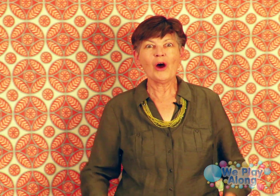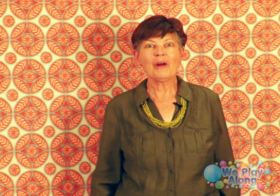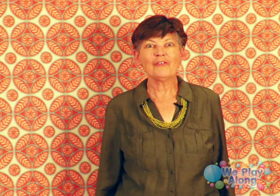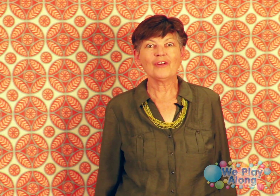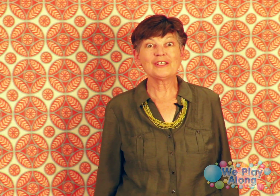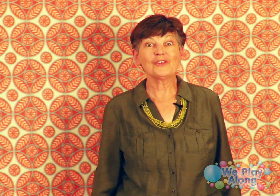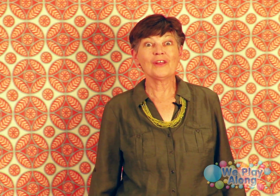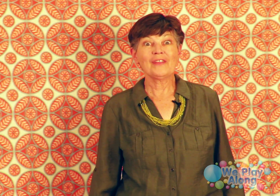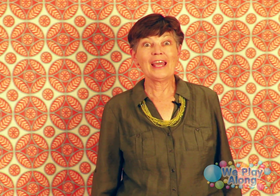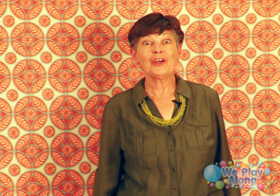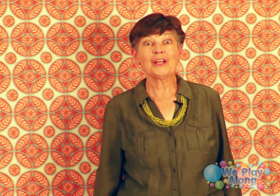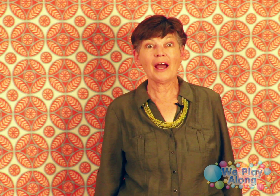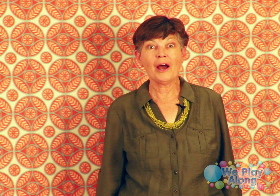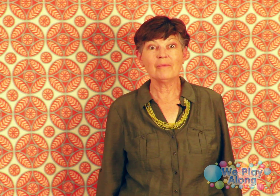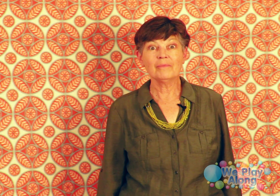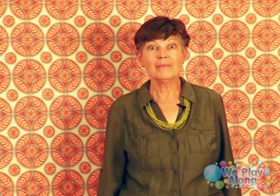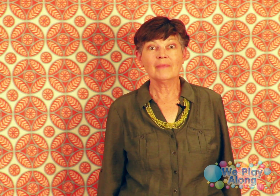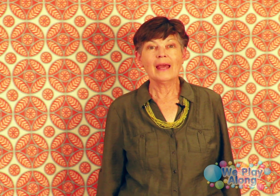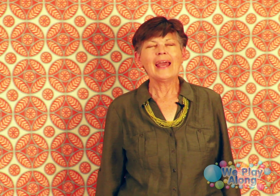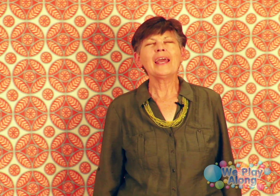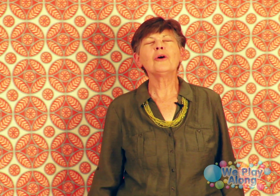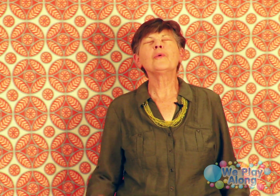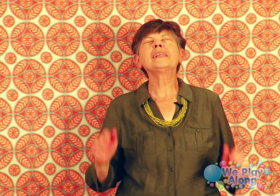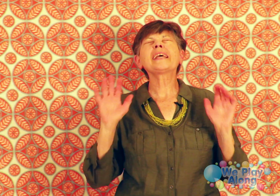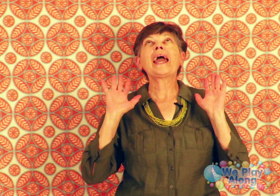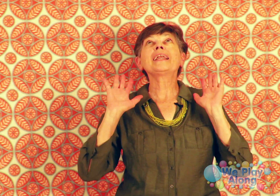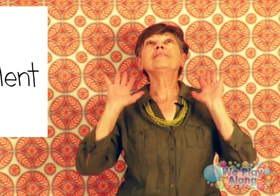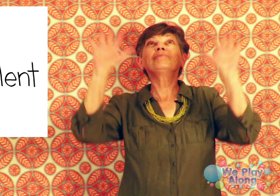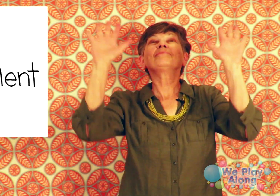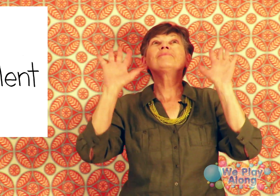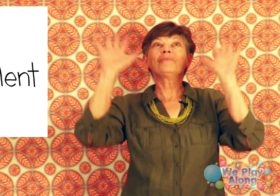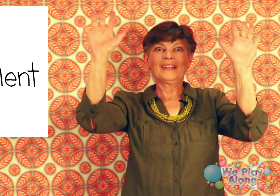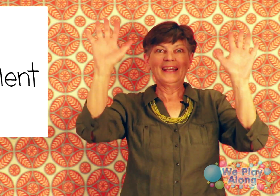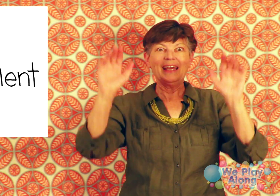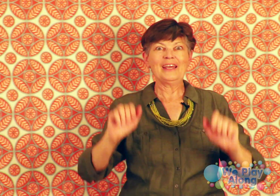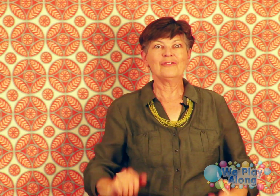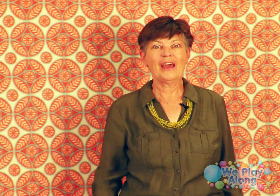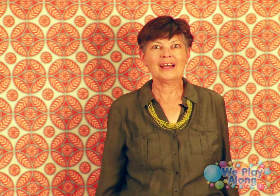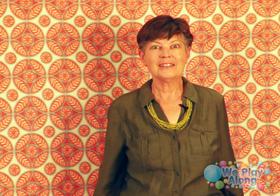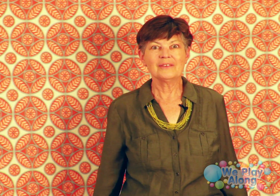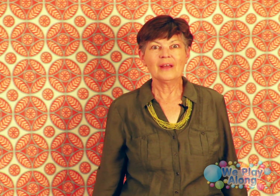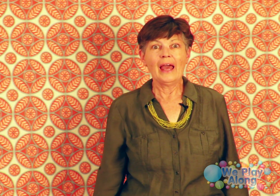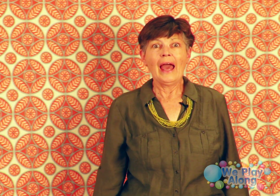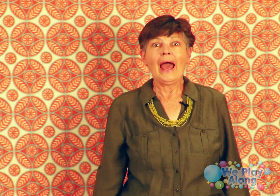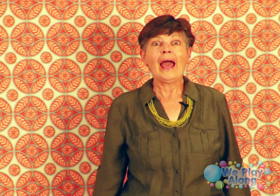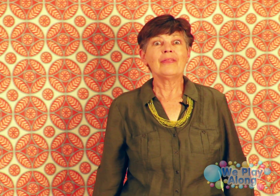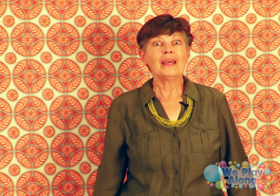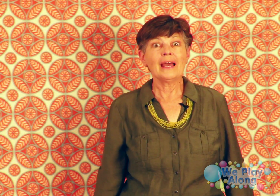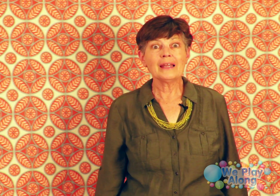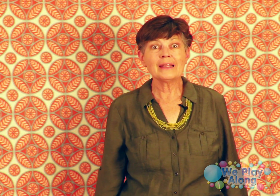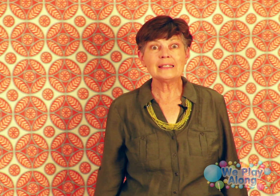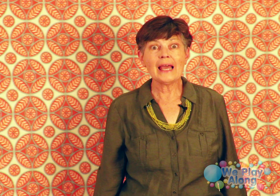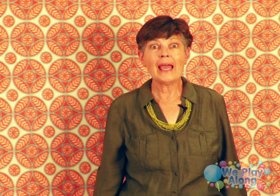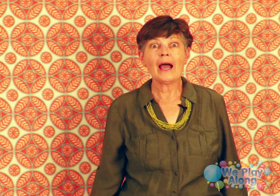my friends so that they could come. It was an event. At the end of the day,